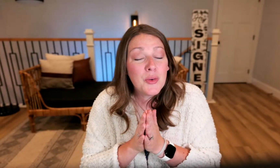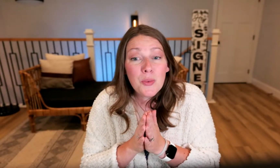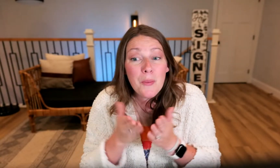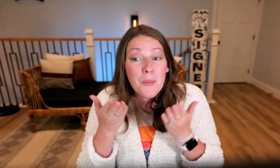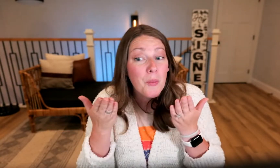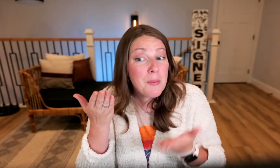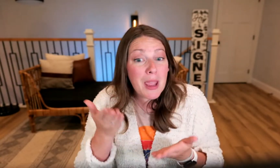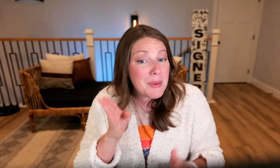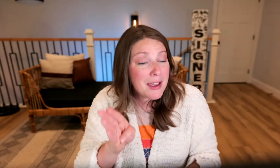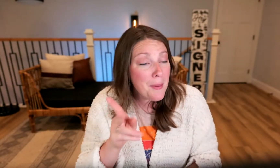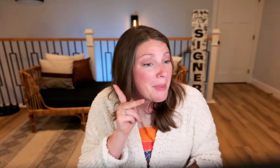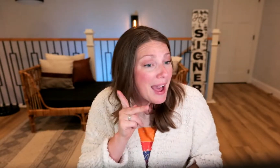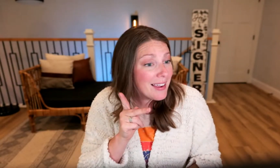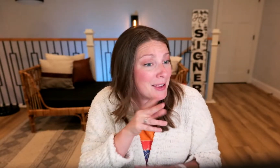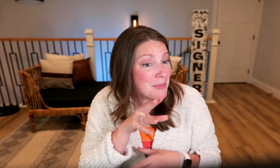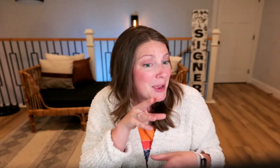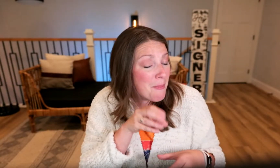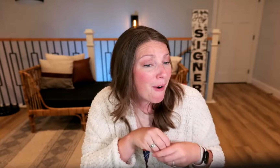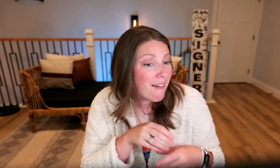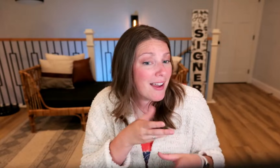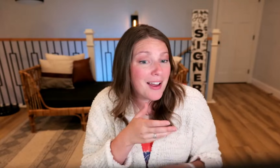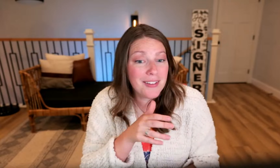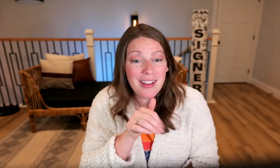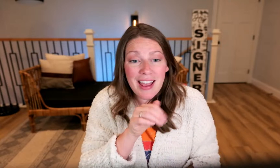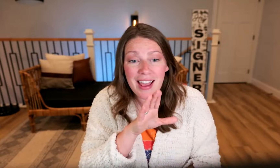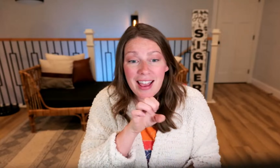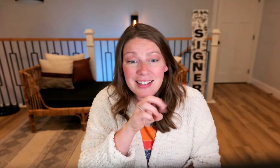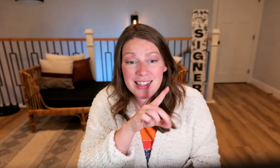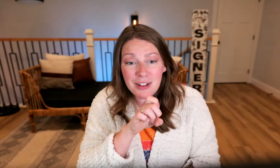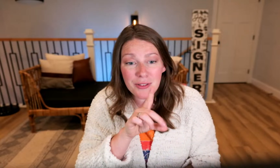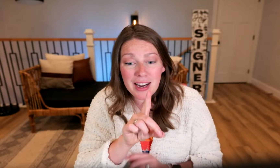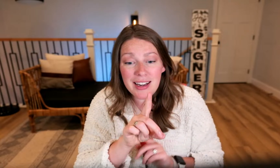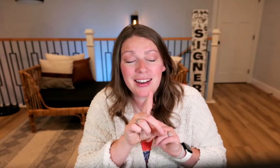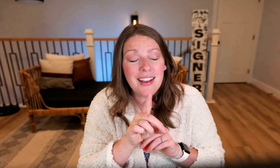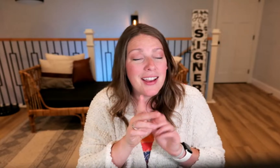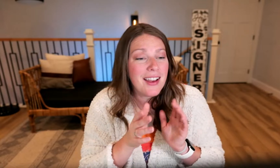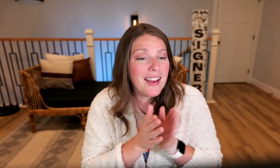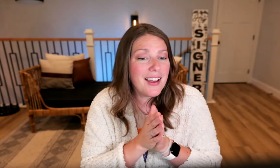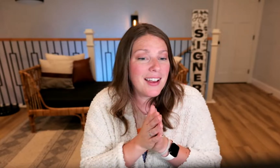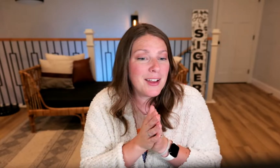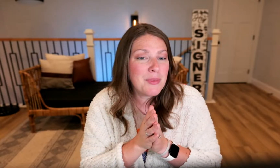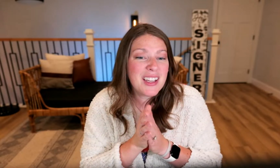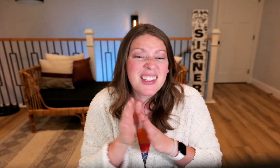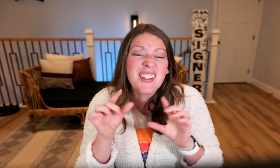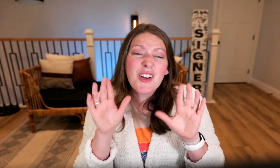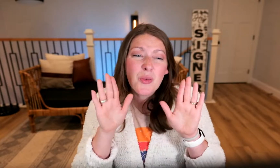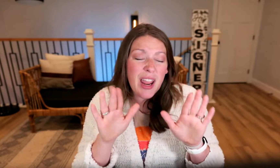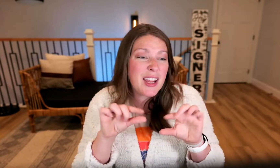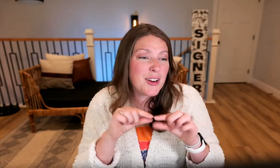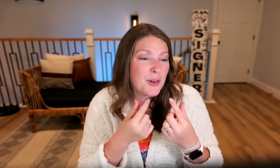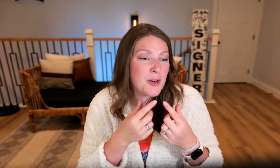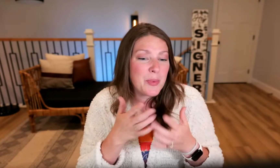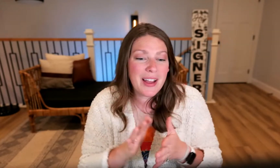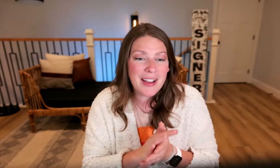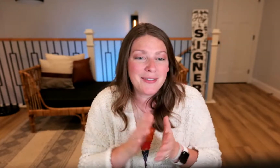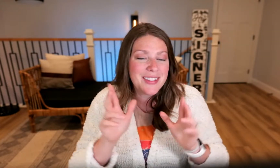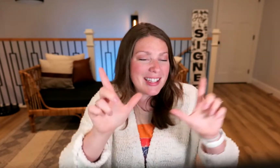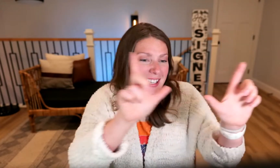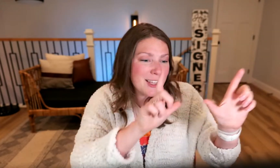you would maybe come back and be a part of Accelerated, because it's a great group. To see them